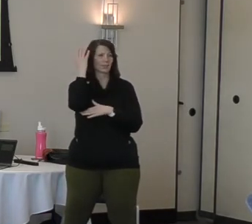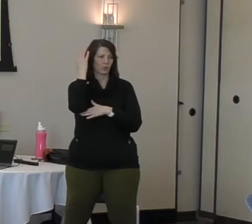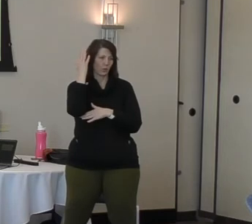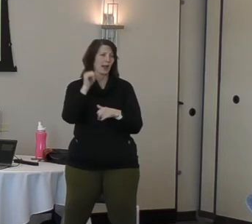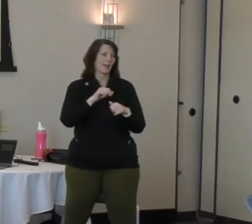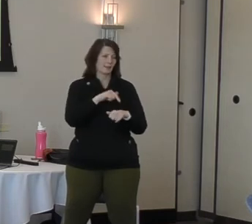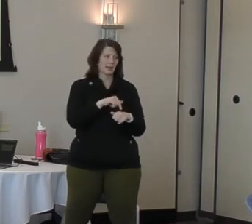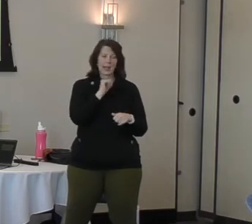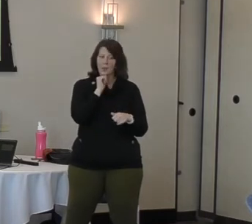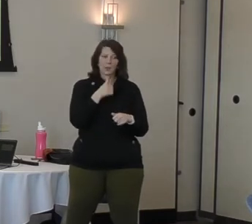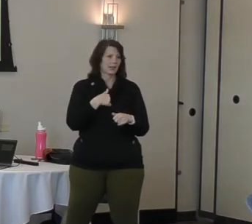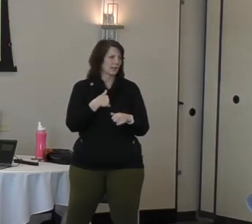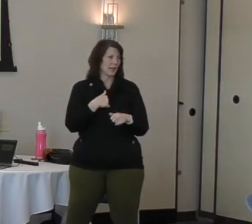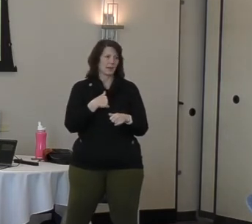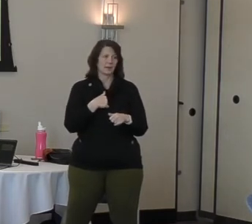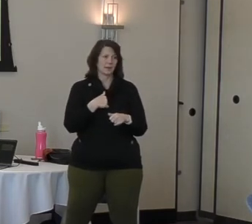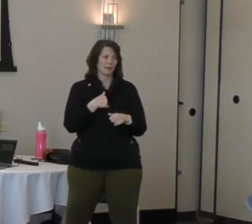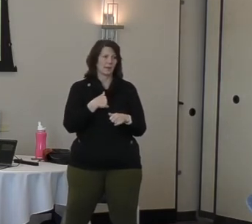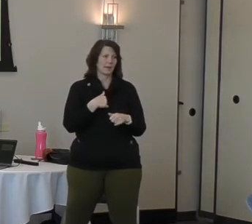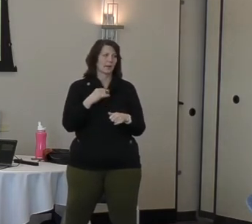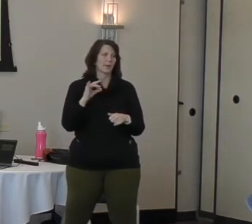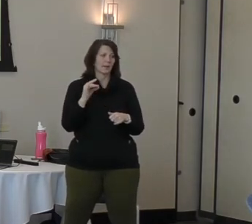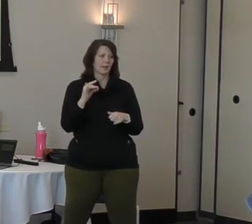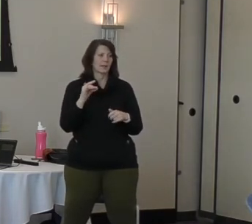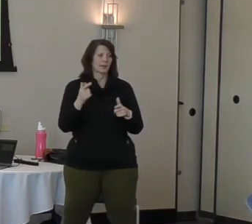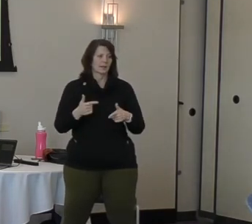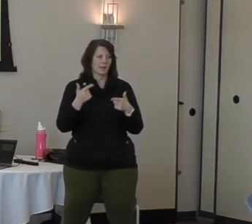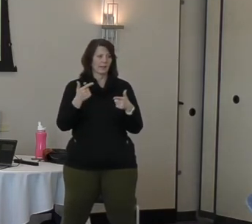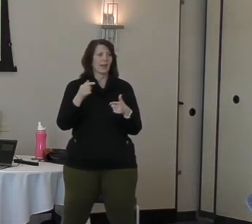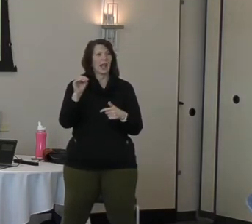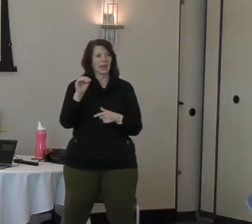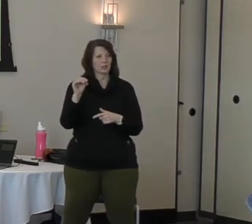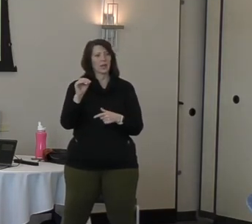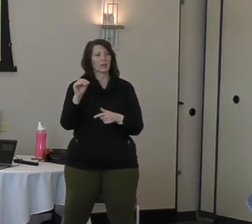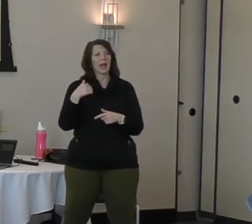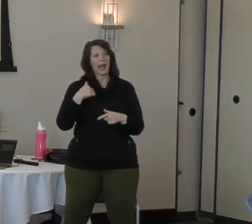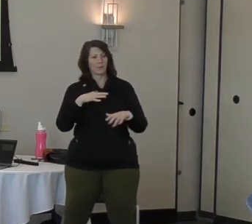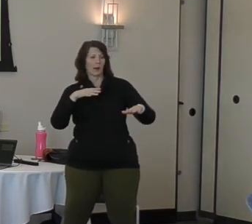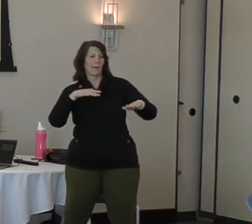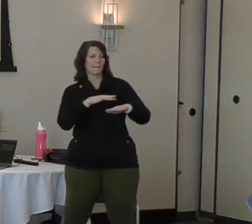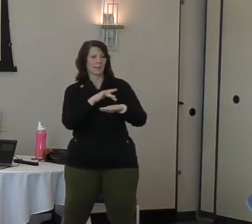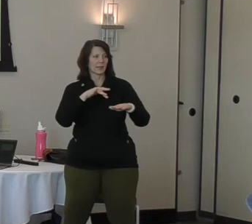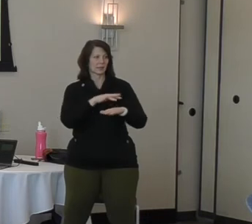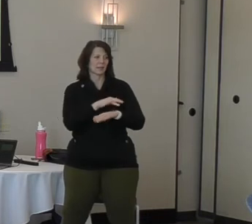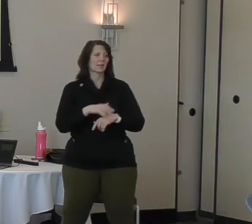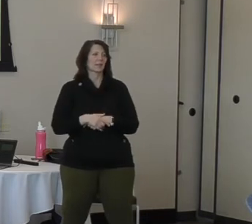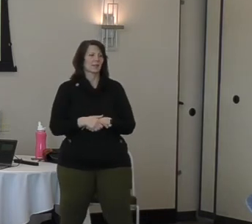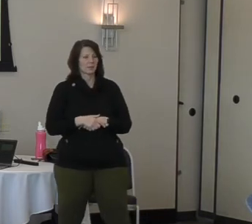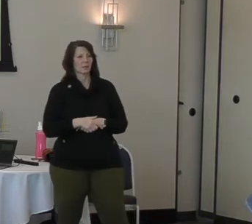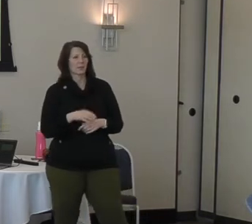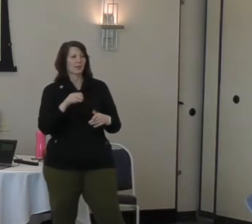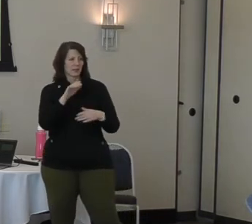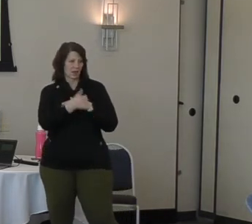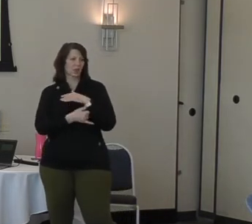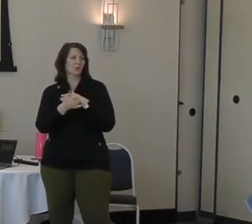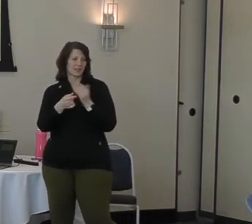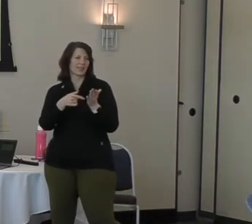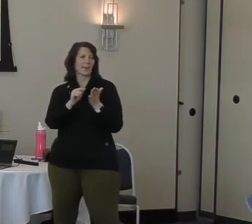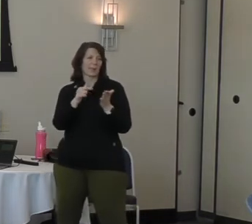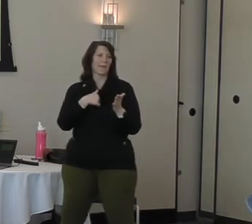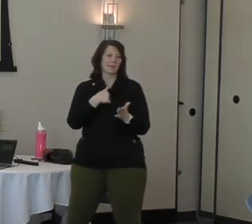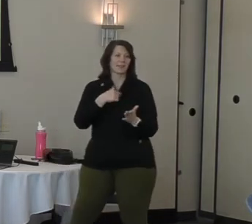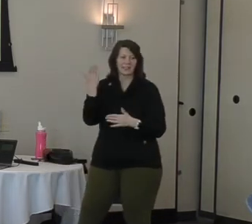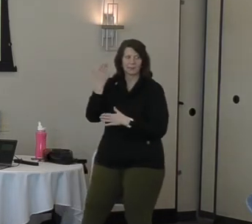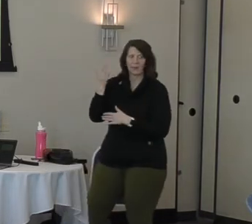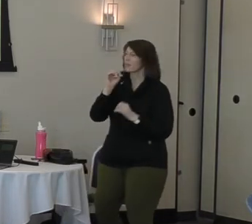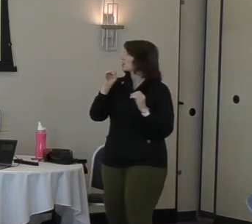time, I would not be in 8-3 Oshkosh, Wisconsin right now. I would be on a beach with all the money the Tier 1 countries paid me to give this speech, right? There